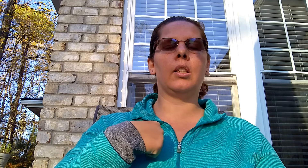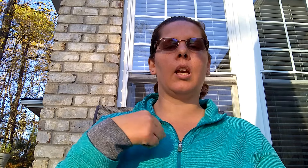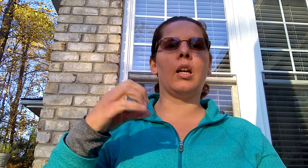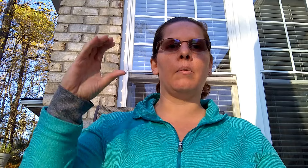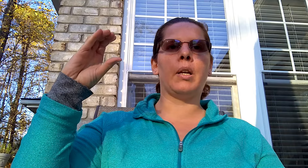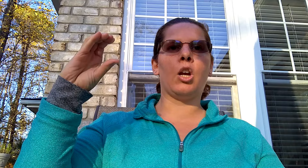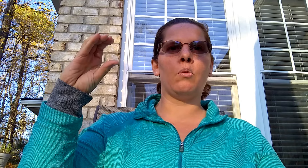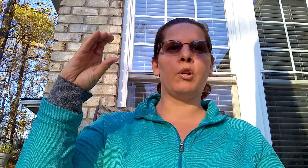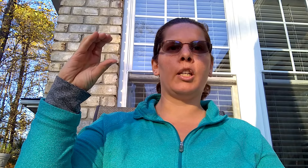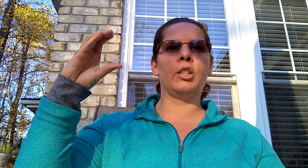I am a chiropractor, so